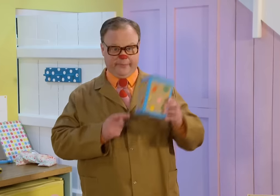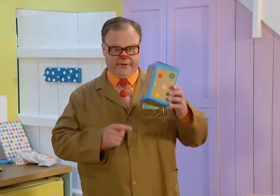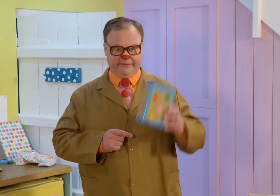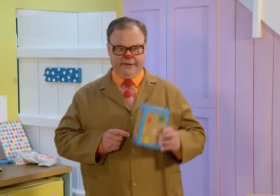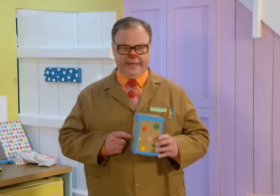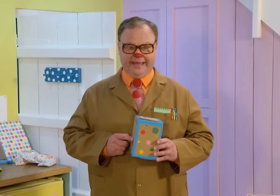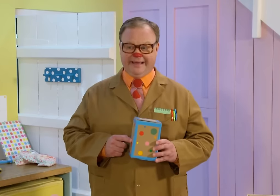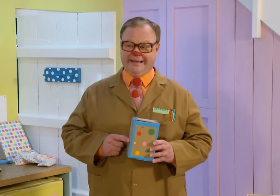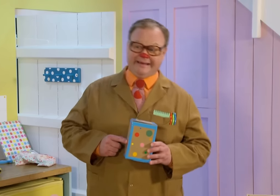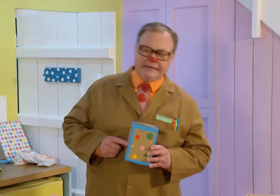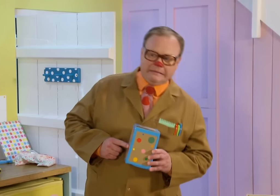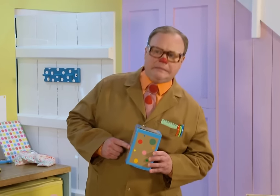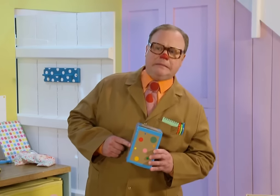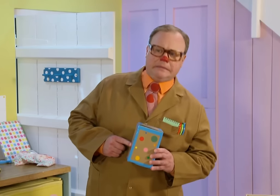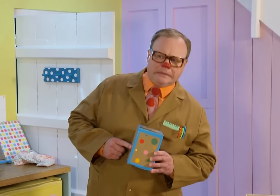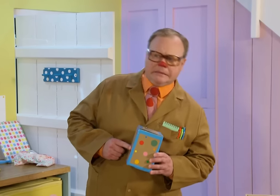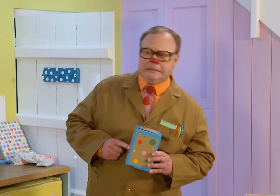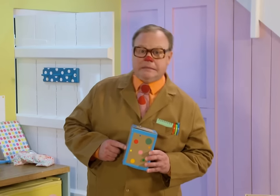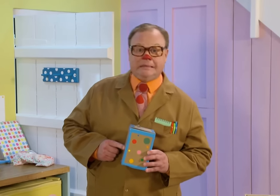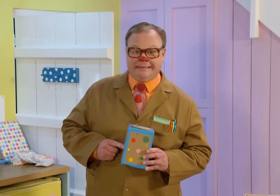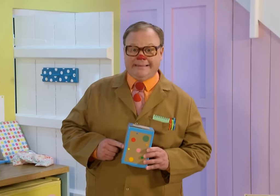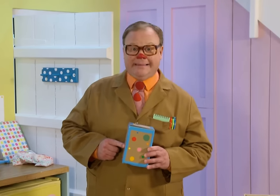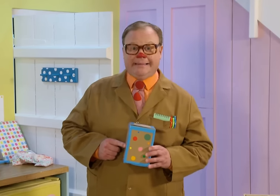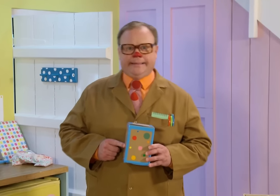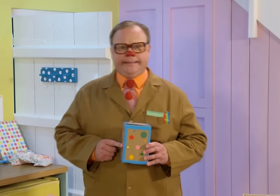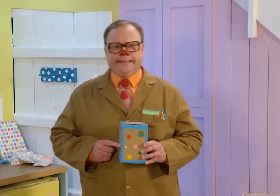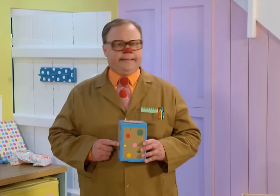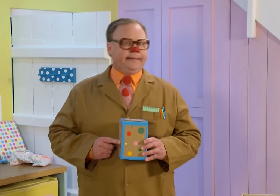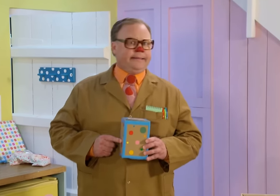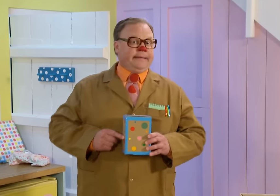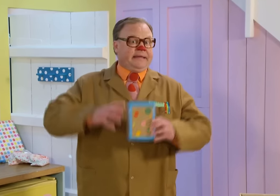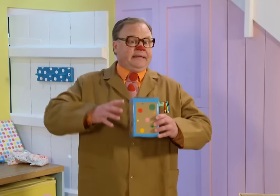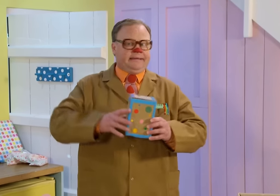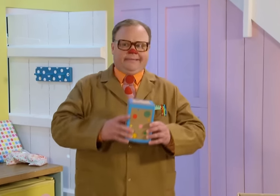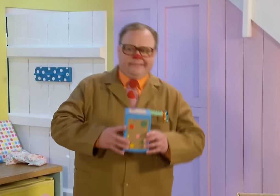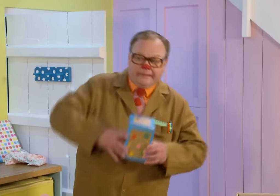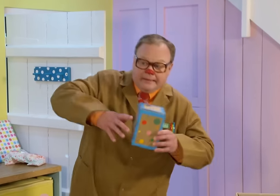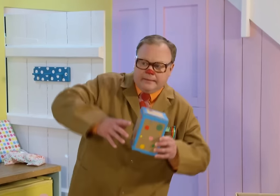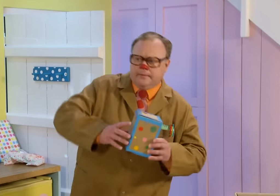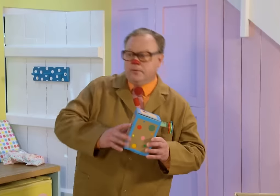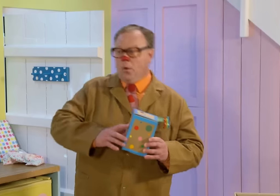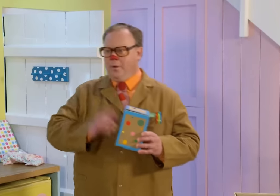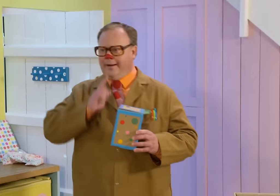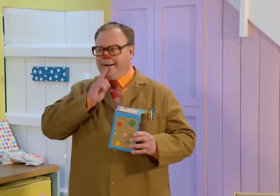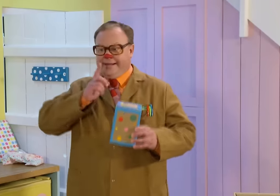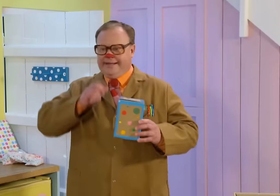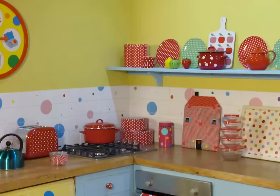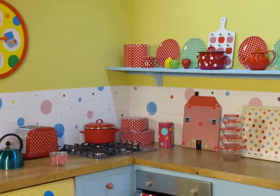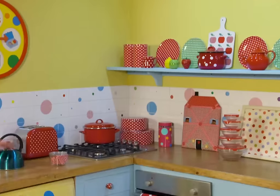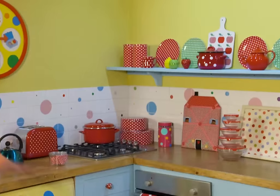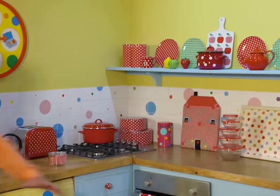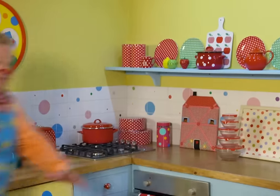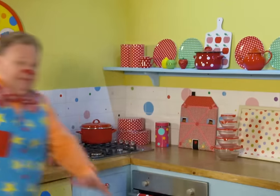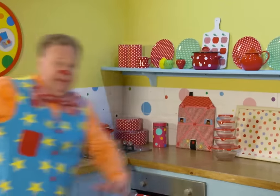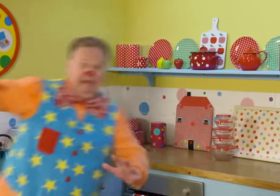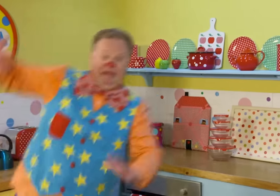one right here. Oh, no! Mr. Tumble! Mr. Tumble! Come quick!